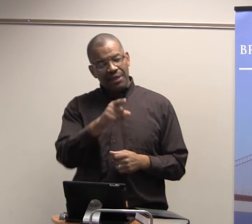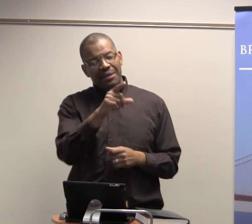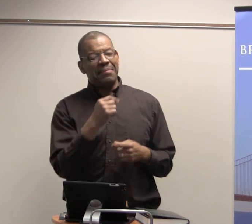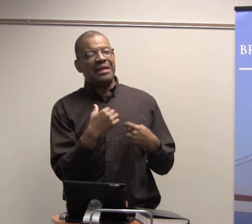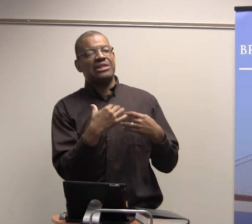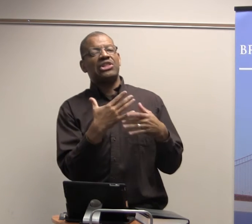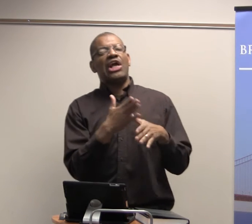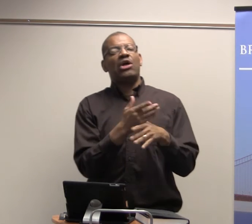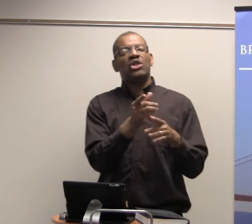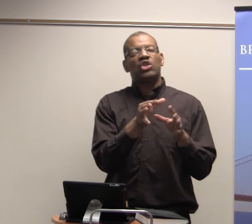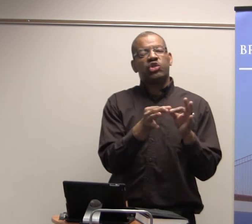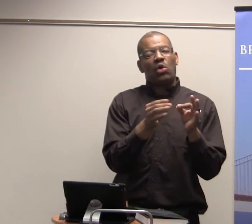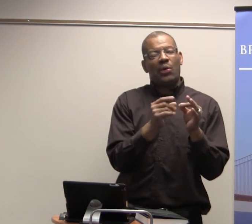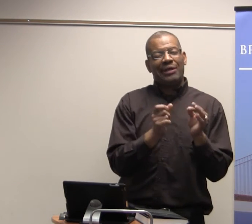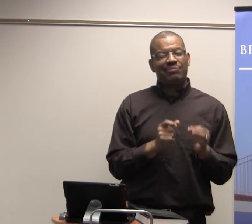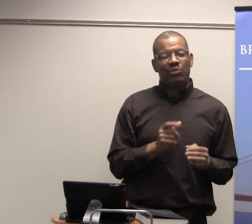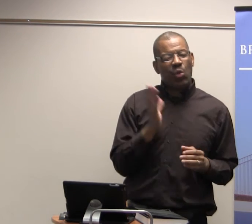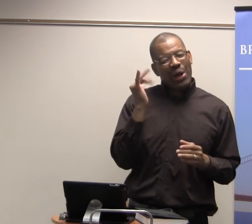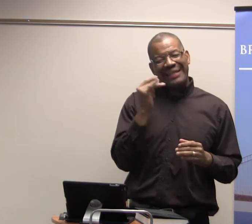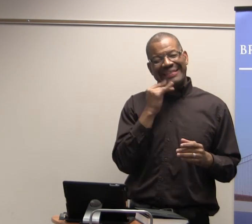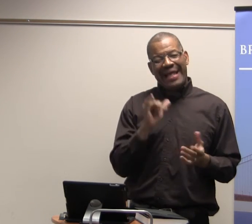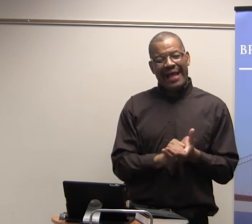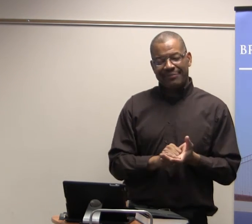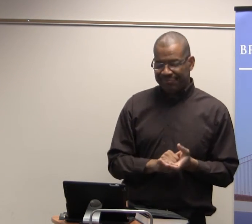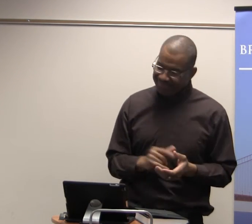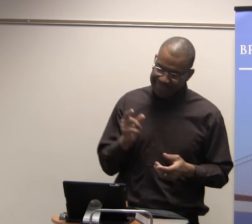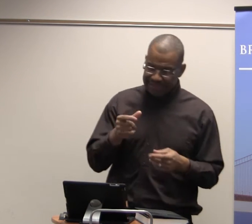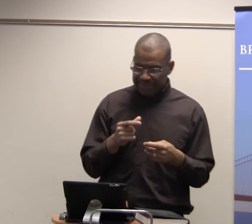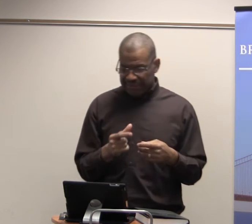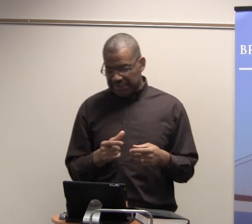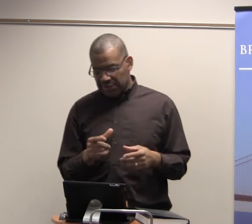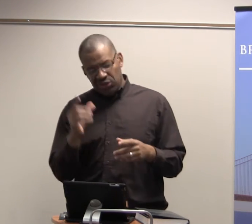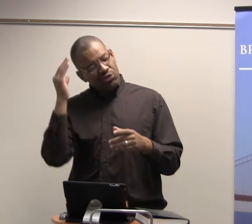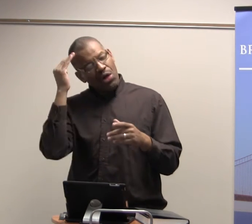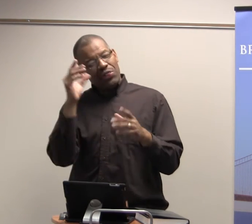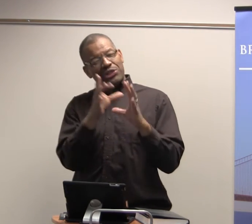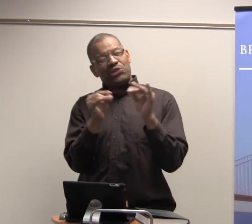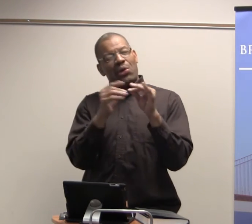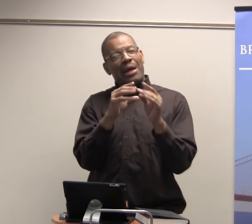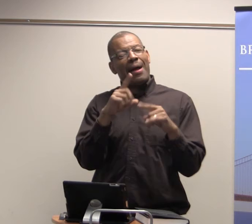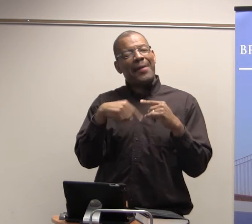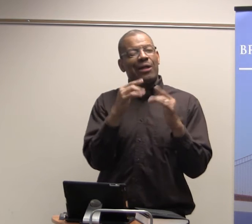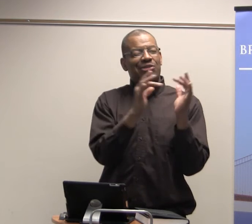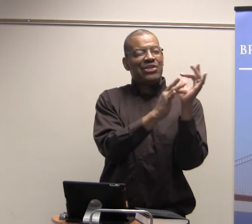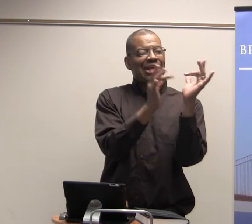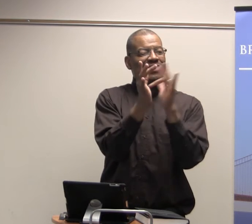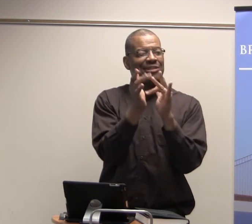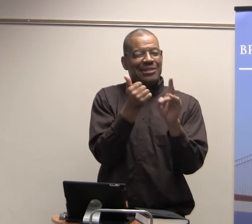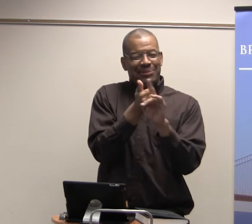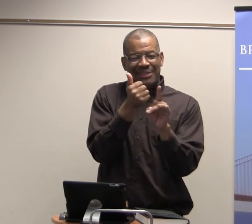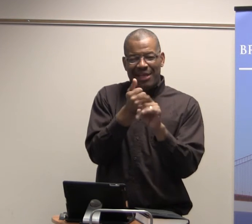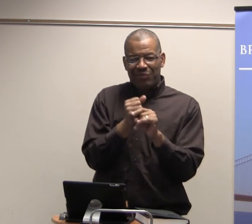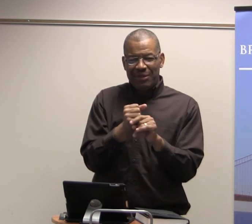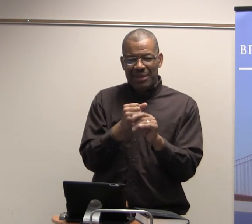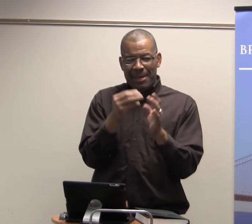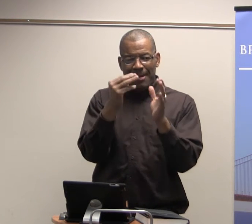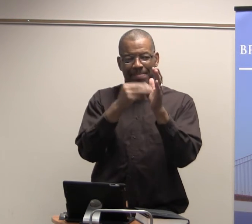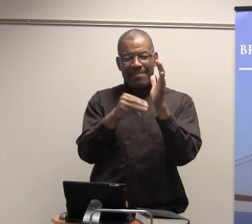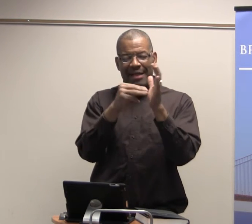Let me share you a story. Why is that? You know the story about Jesus himself?